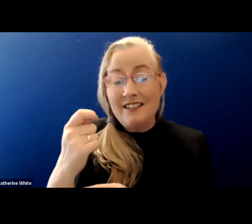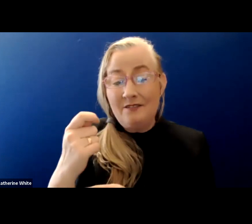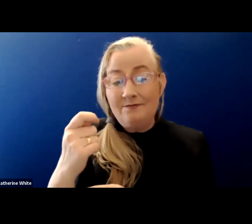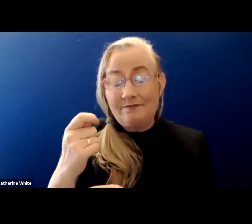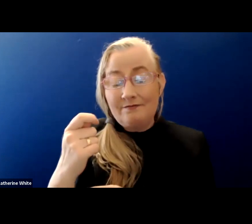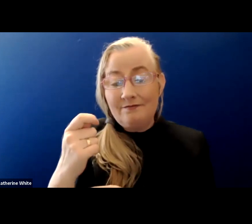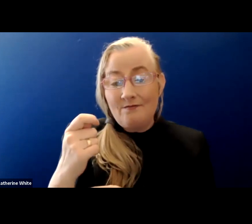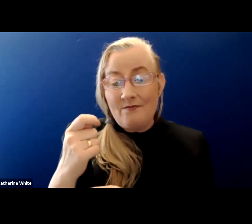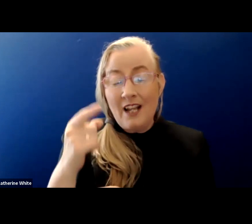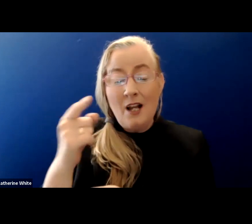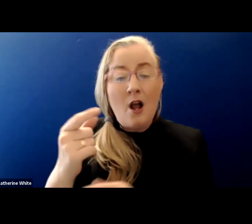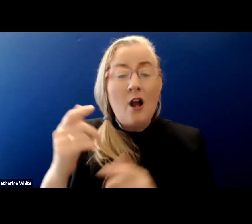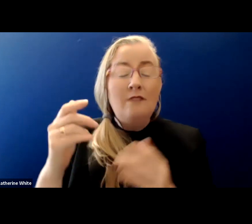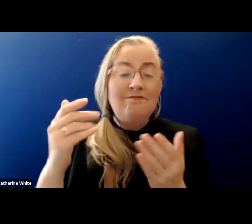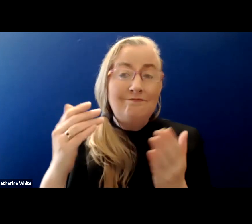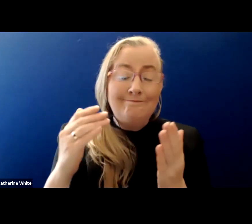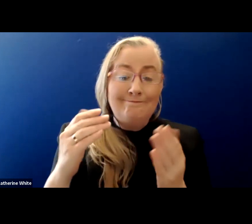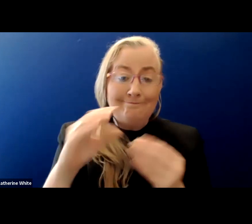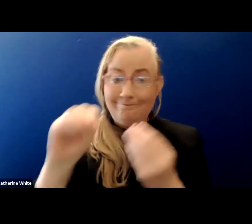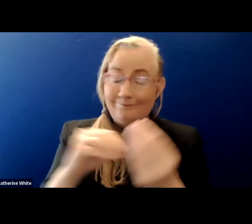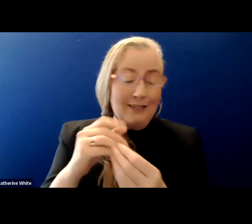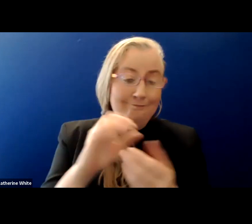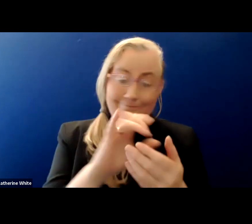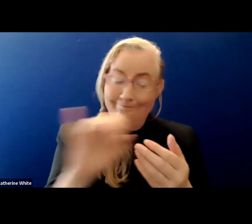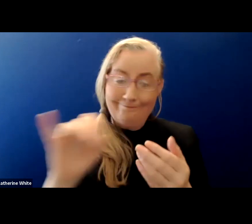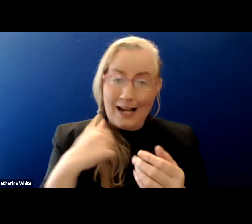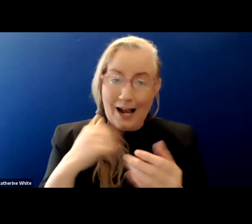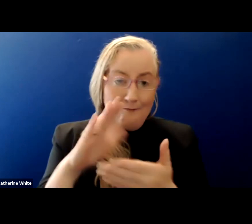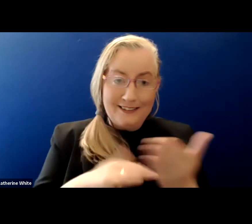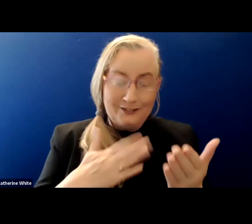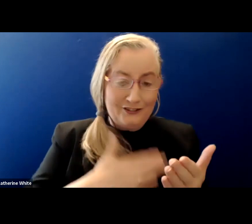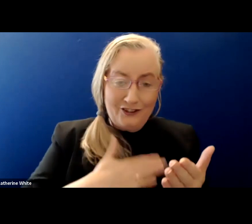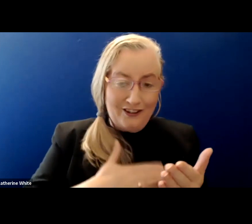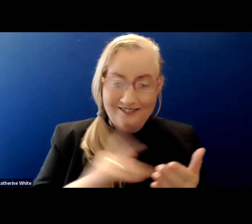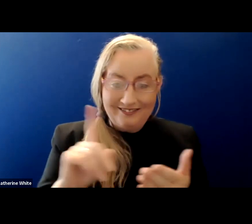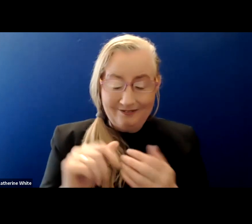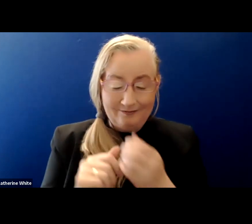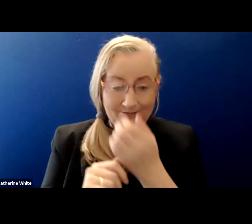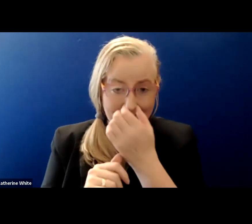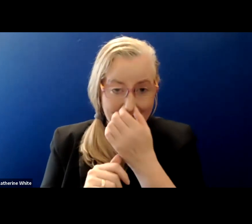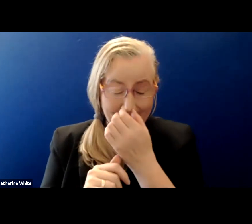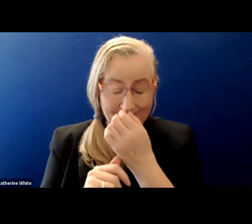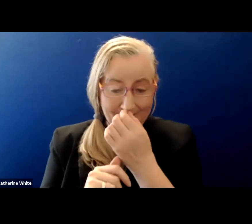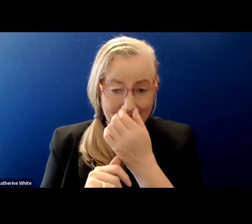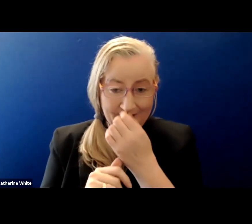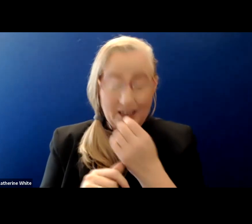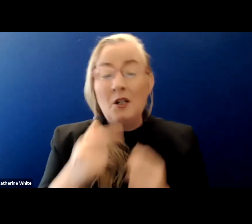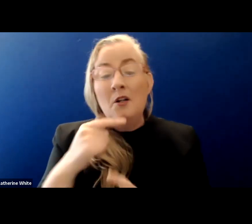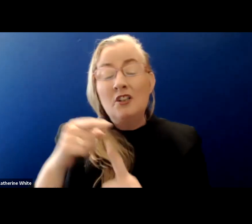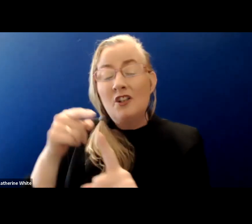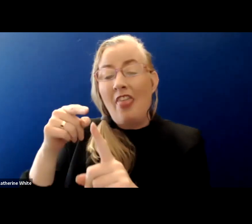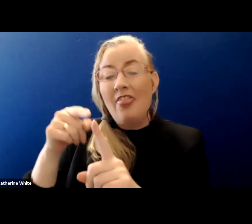approach has been gradually supplanted by a human being-oriented approach. I mean, this may be so,